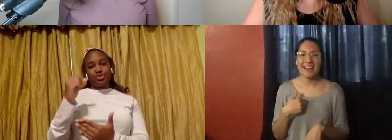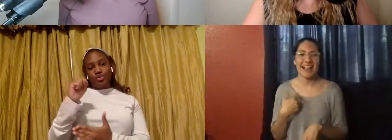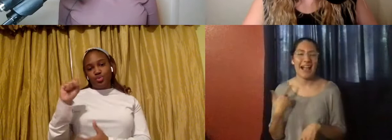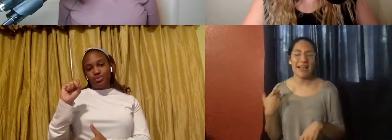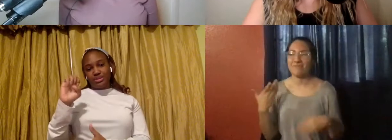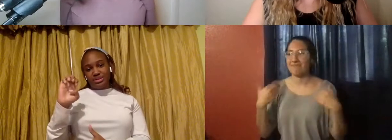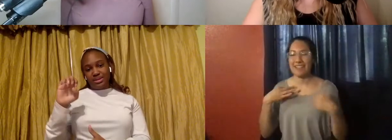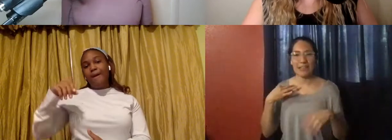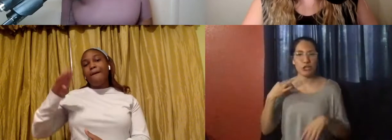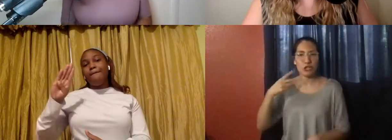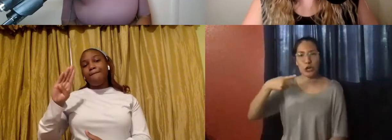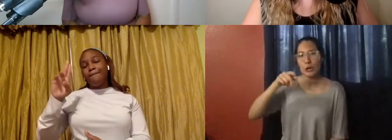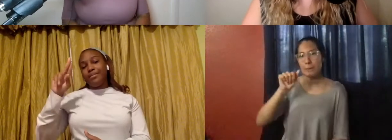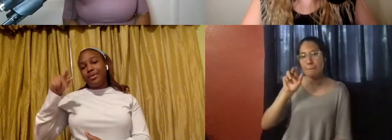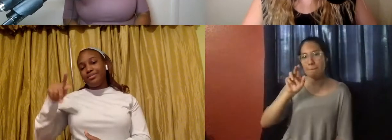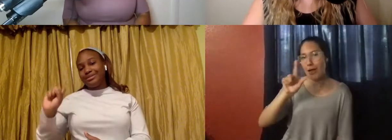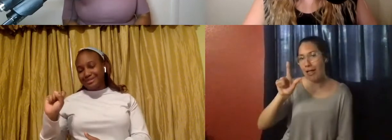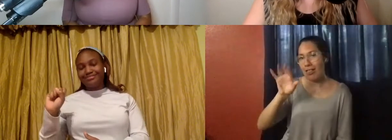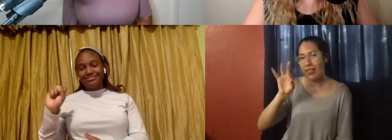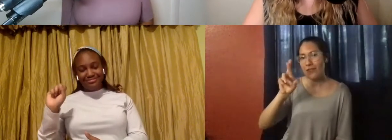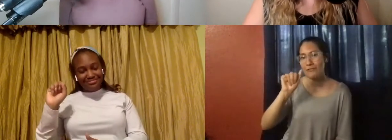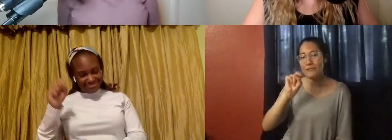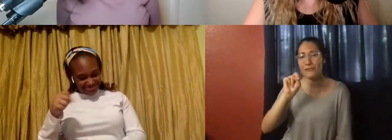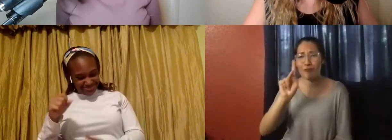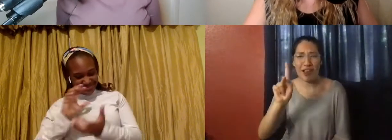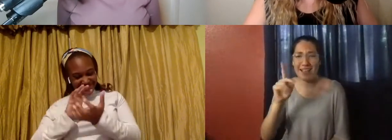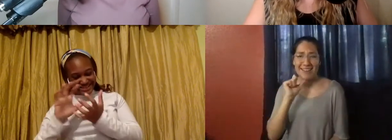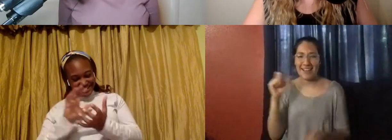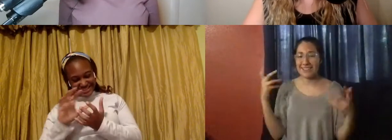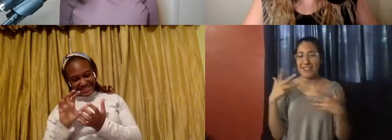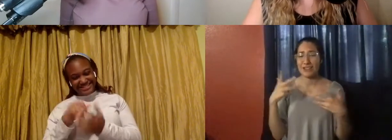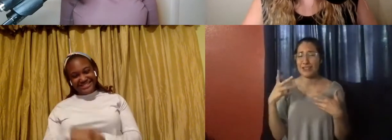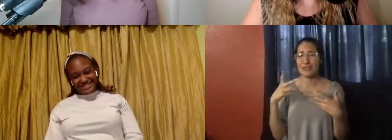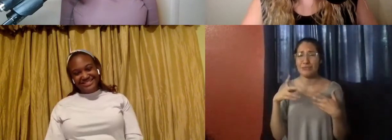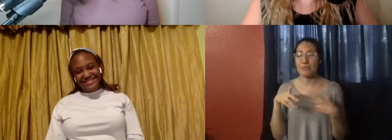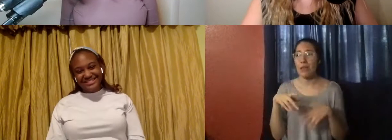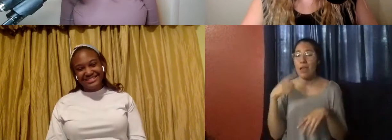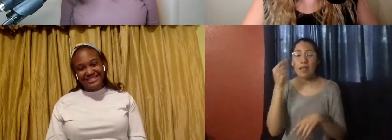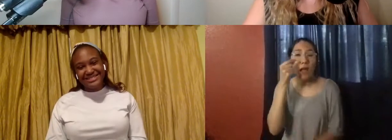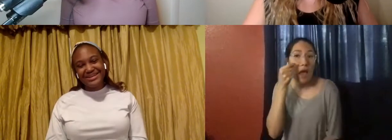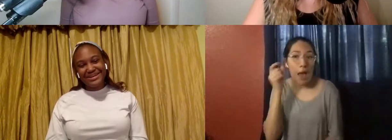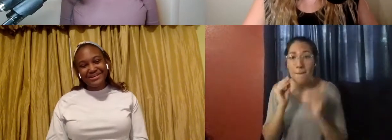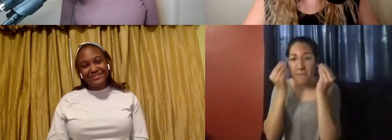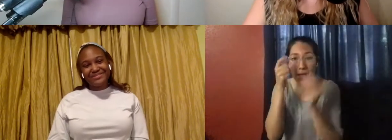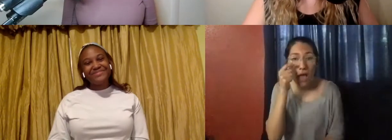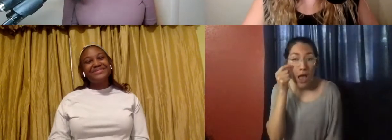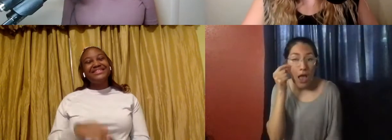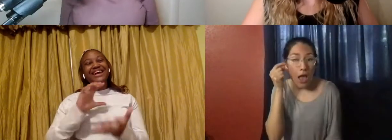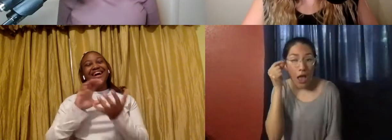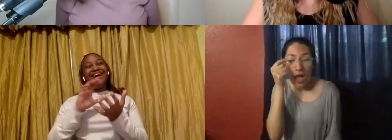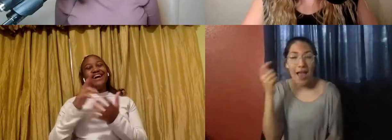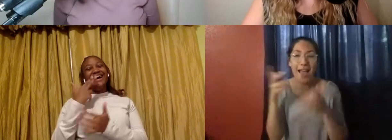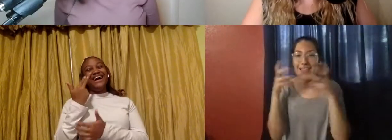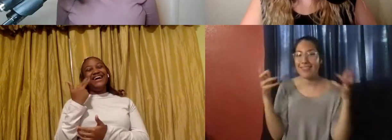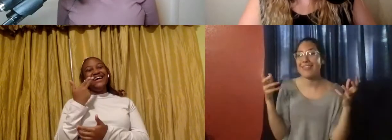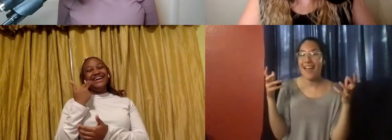be, you know. No, she's not scary. She just wears way too much eyeliner and doesn't know how to blend her foundation. That's what's scary. That was the